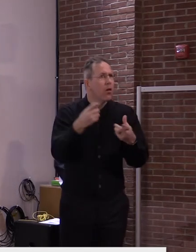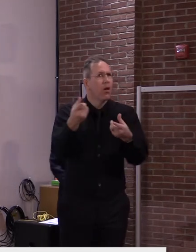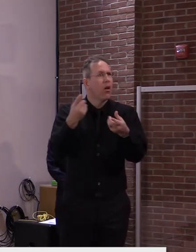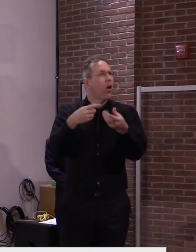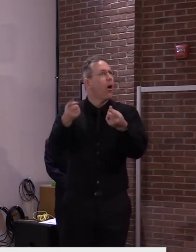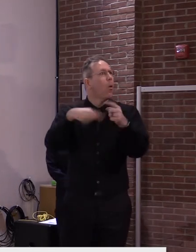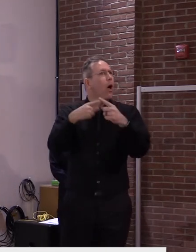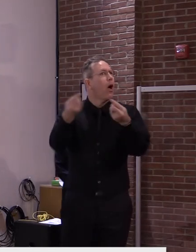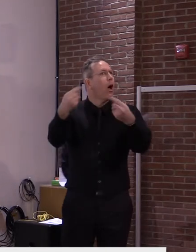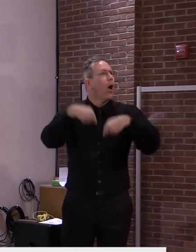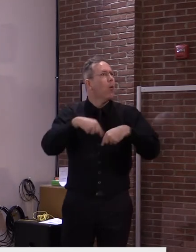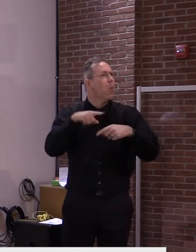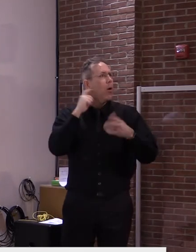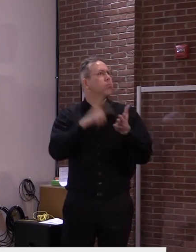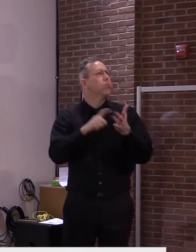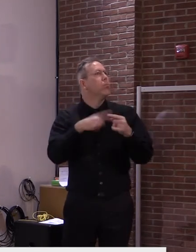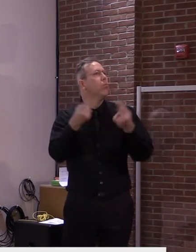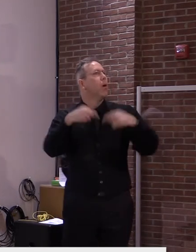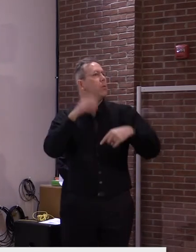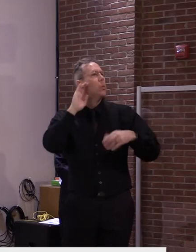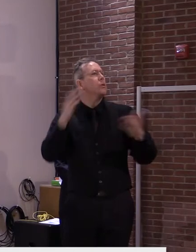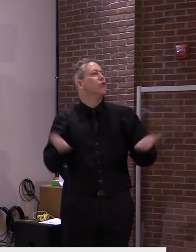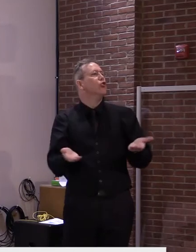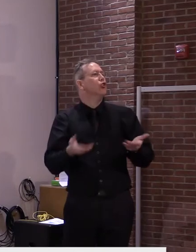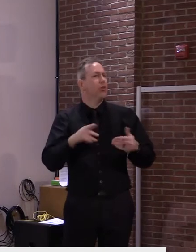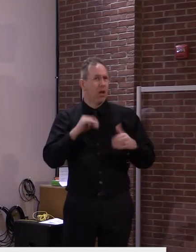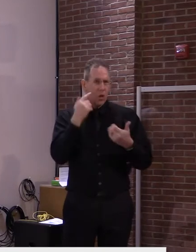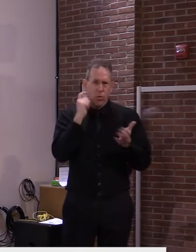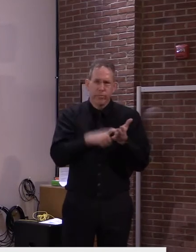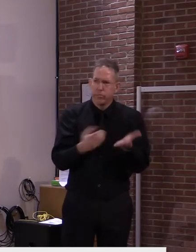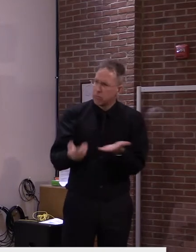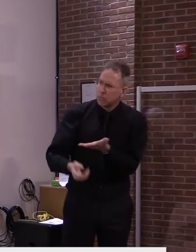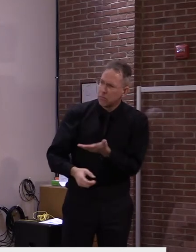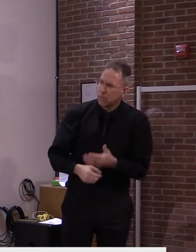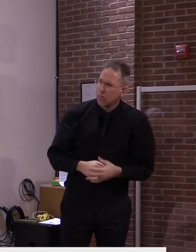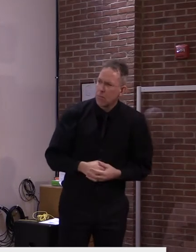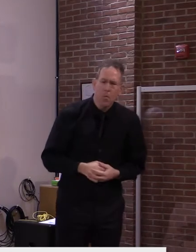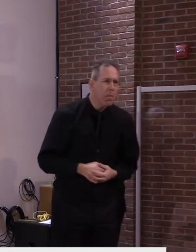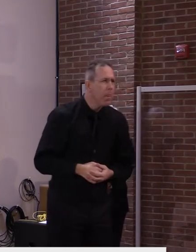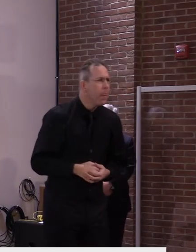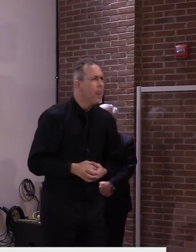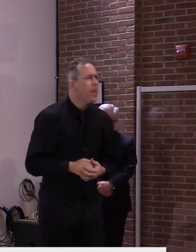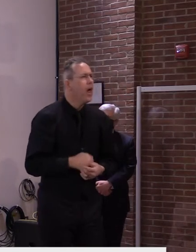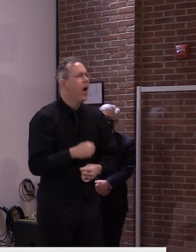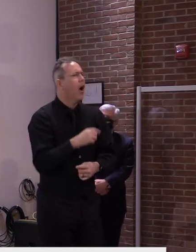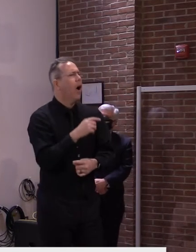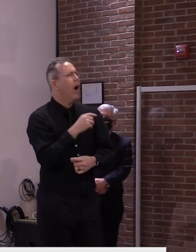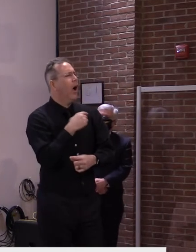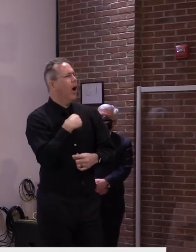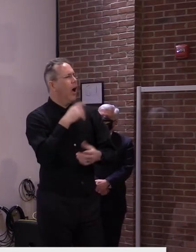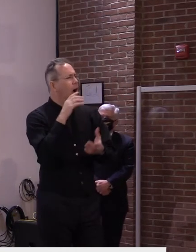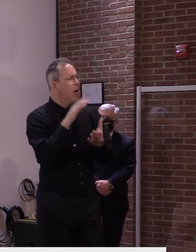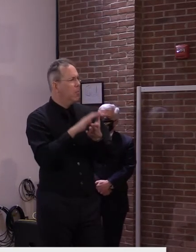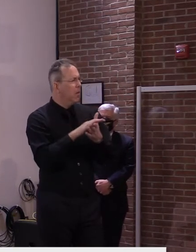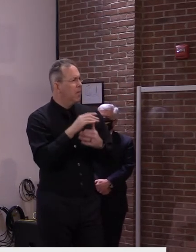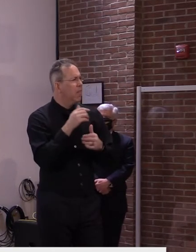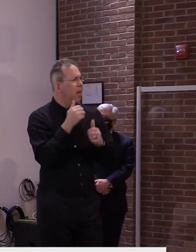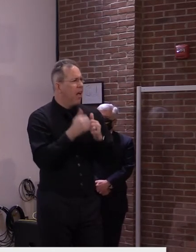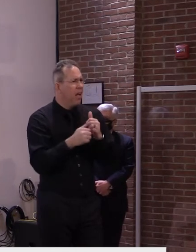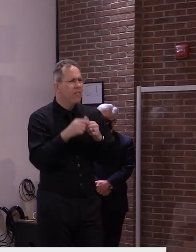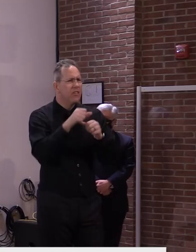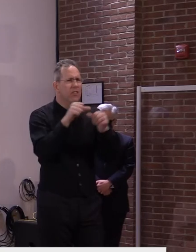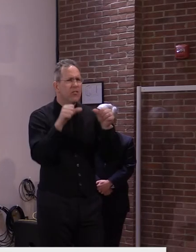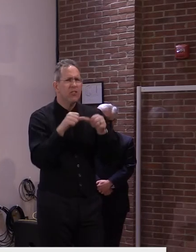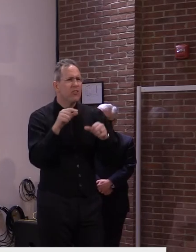a protocol criteria for every region of the country. And they have to send in samples on a regular basis so that they